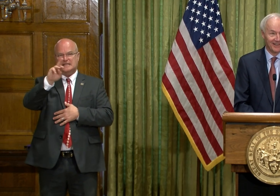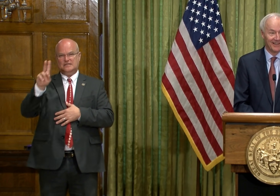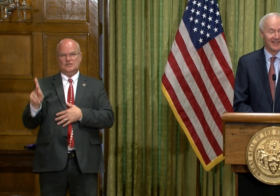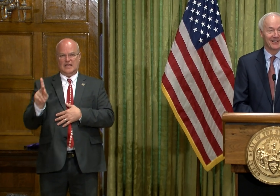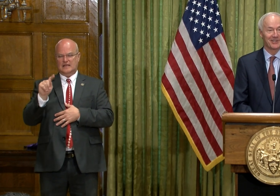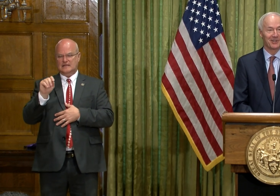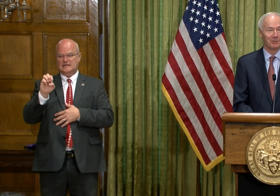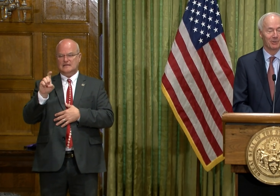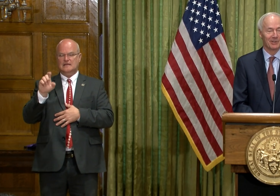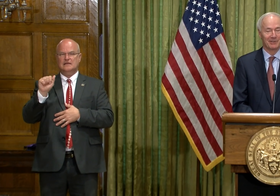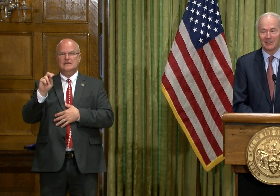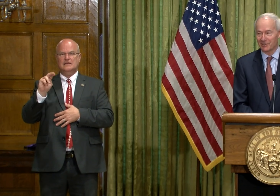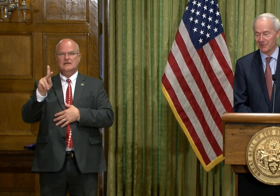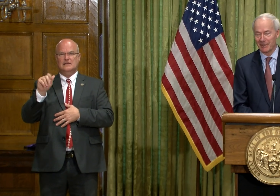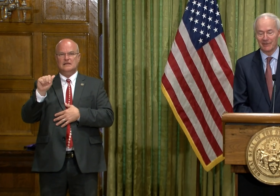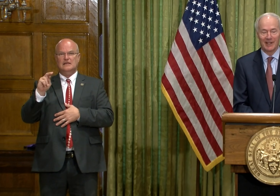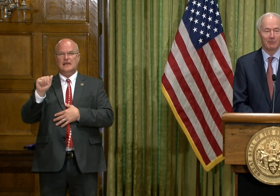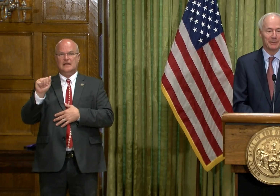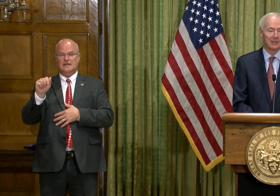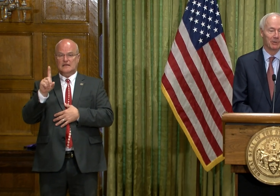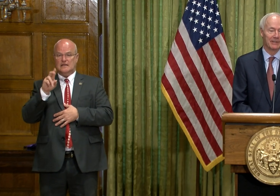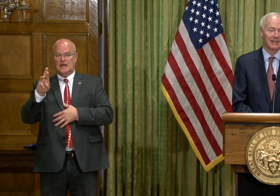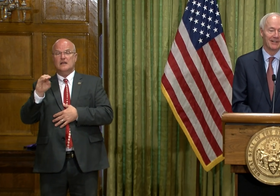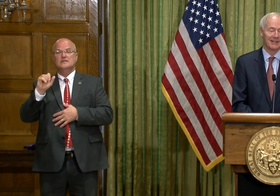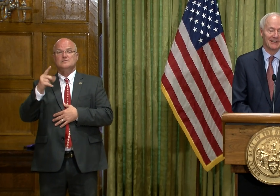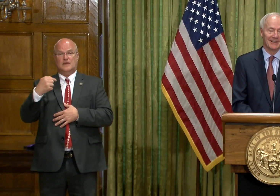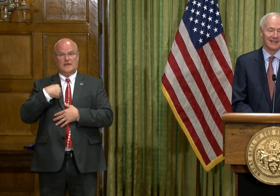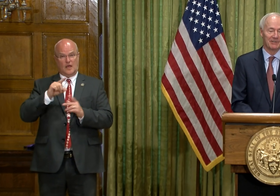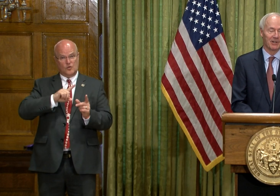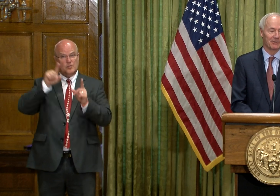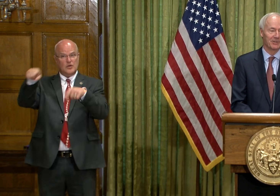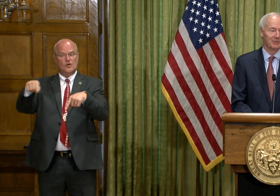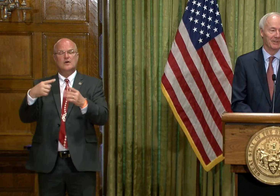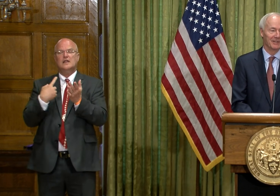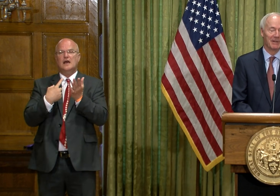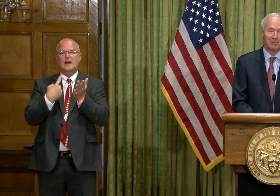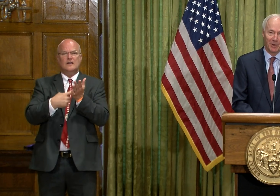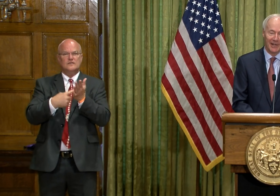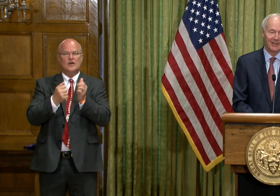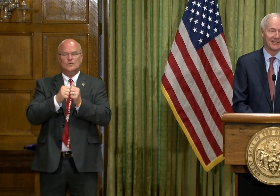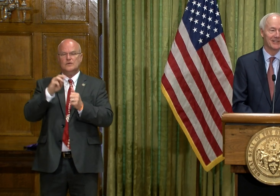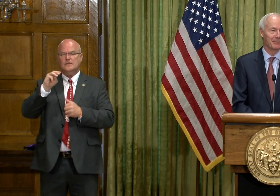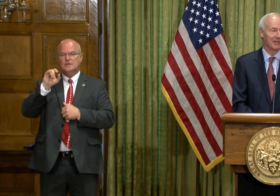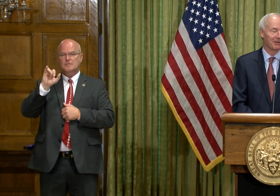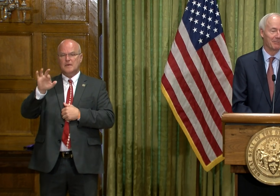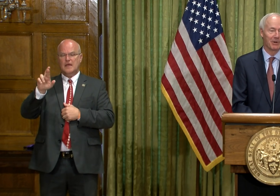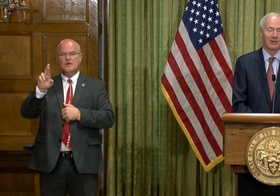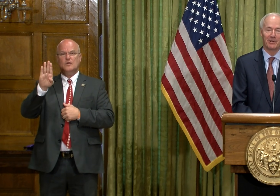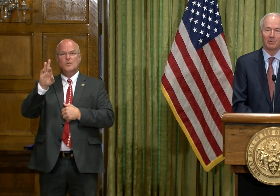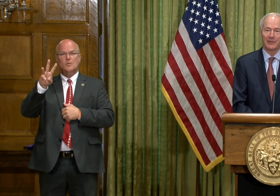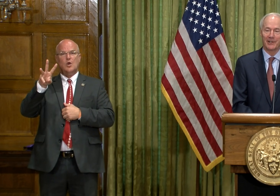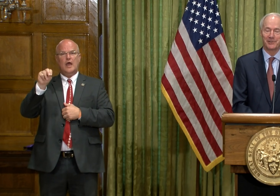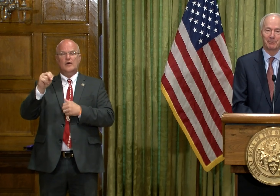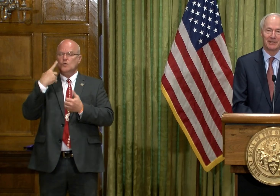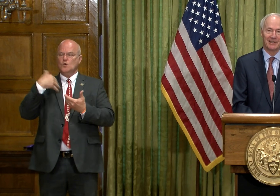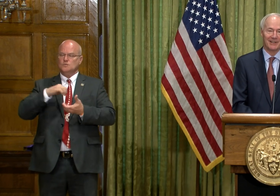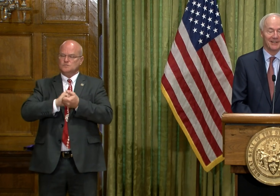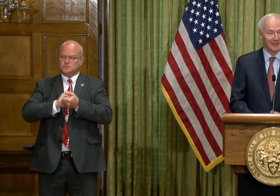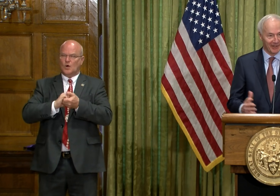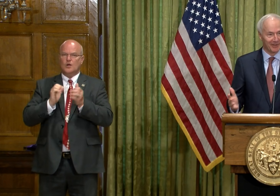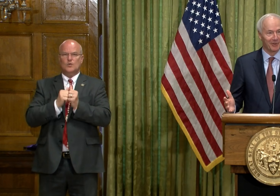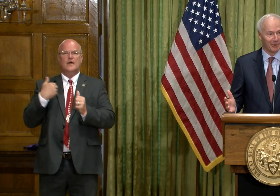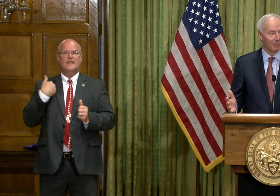Texarkana. So Dr. Smith and I will be going there. I've talked to Mayor Brown. He's been a great partner with us,